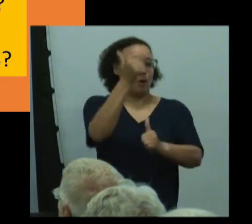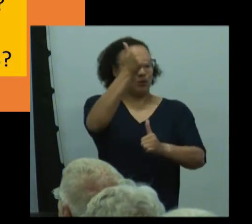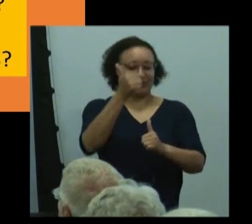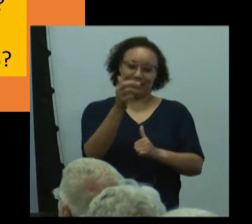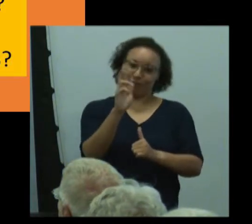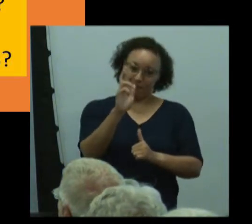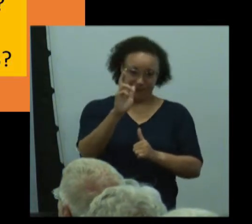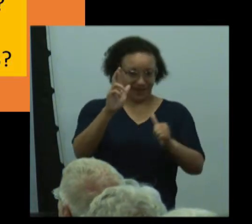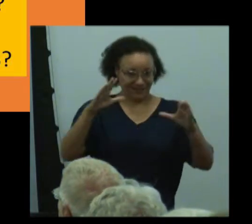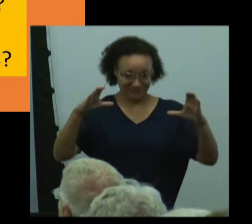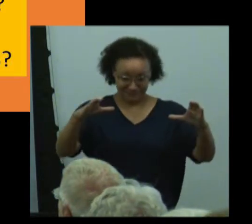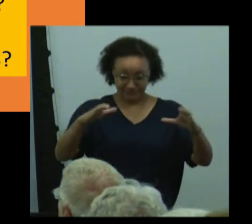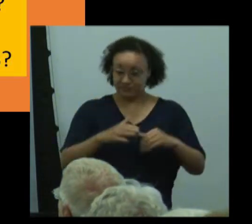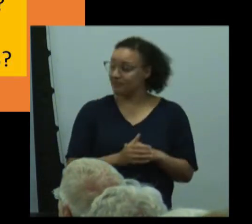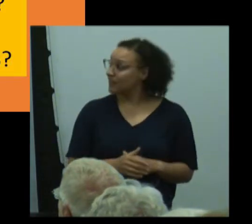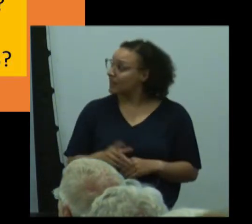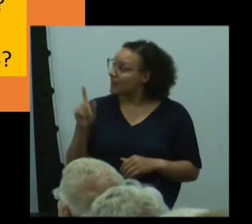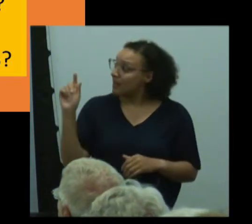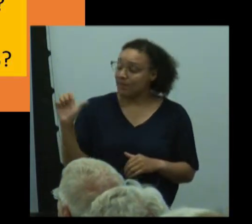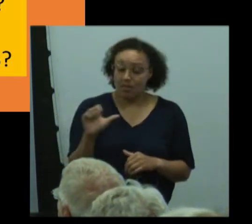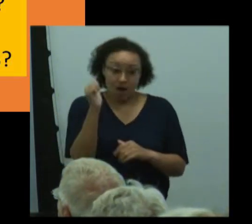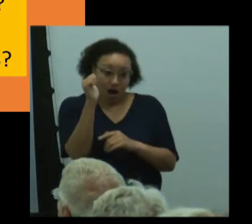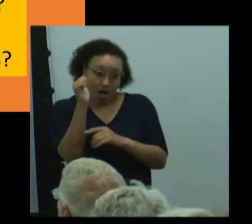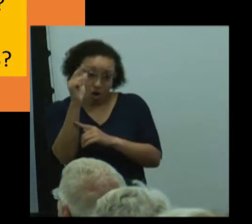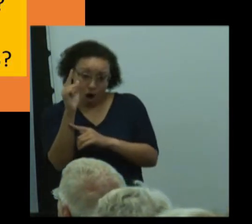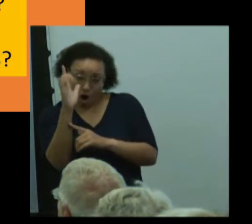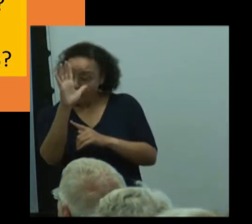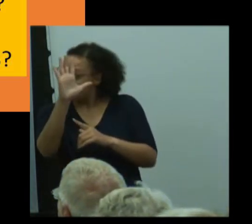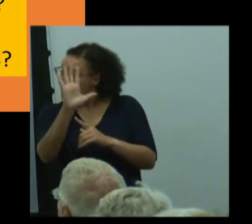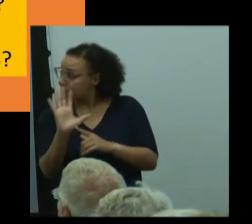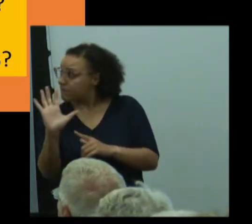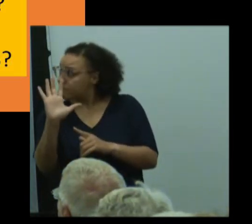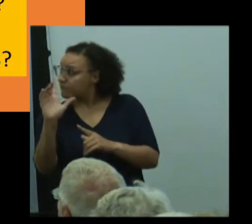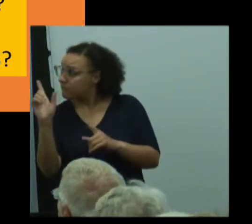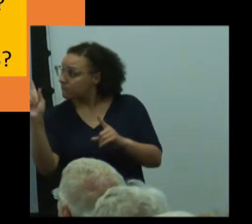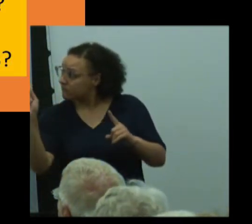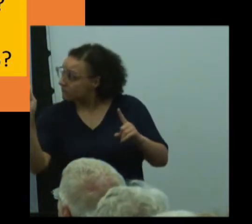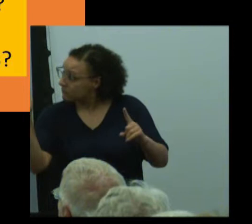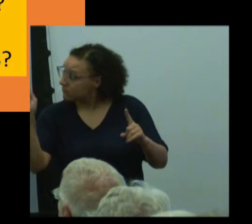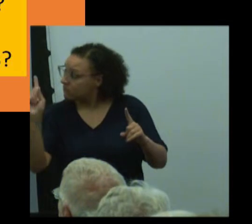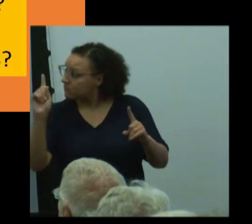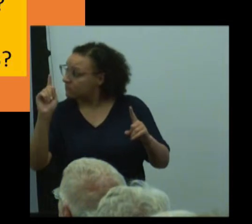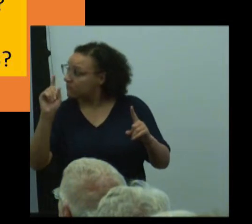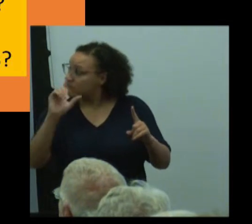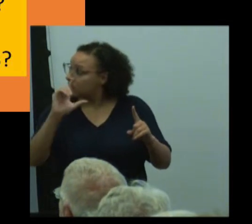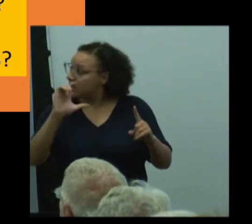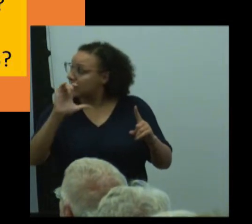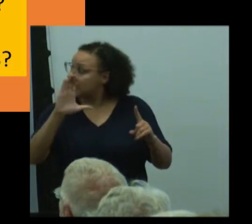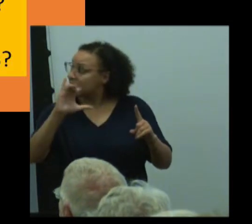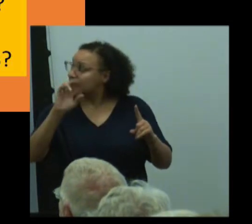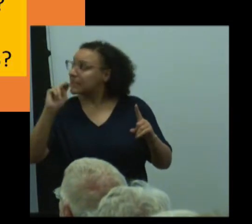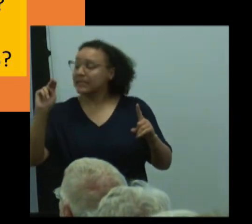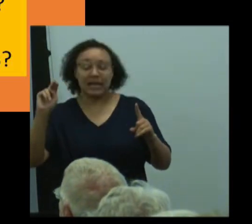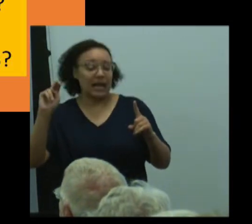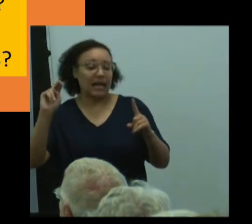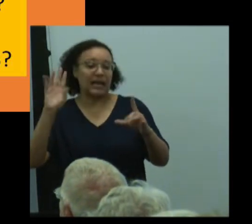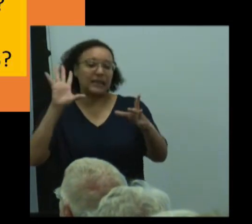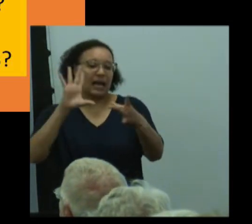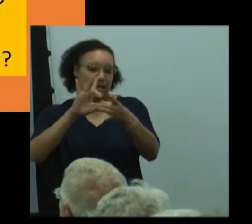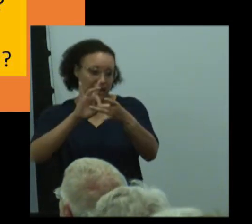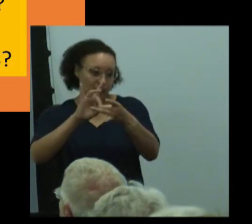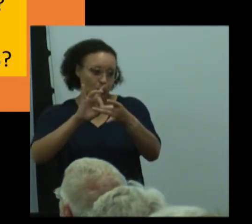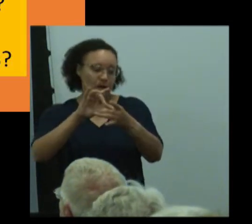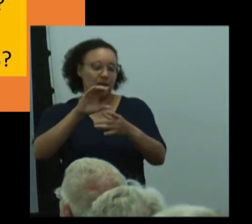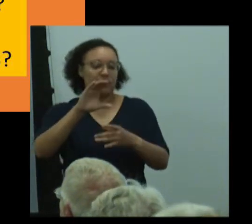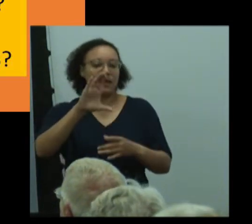half of Cincinnati. You see they've got a part coming in, and then that connects with Claremont, Brown, and Highland